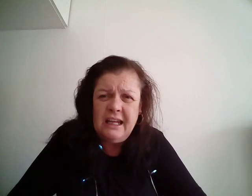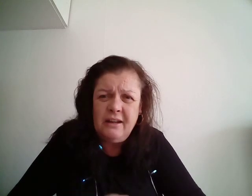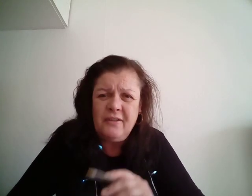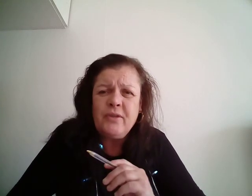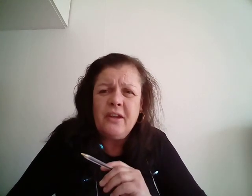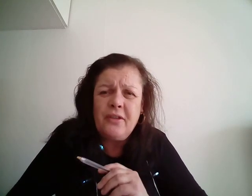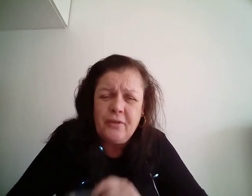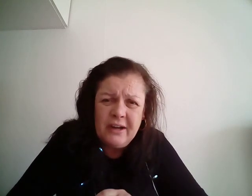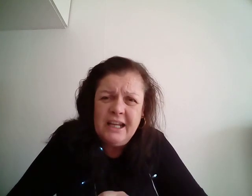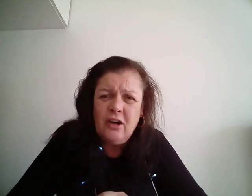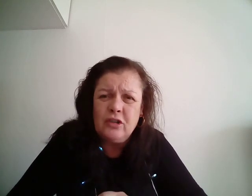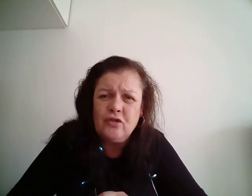receive